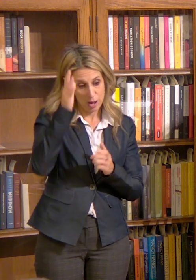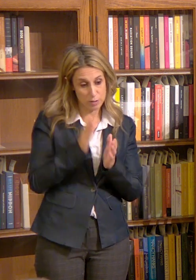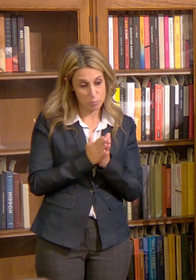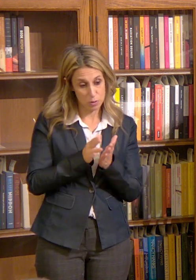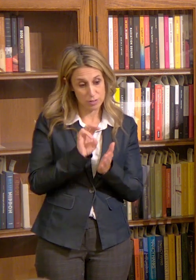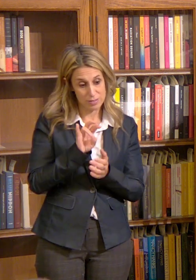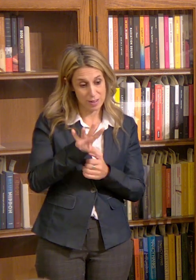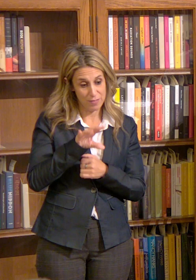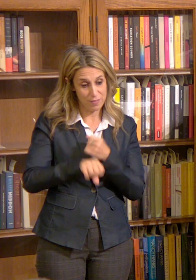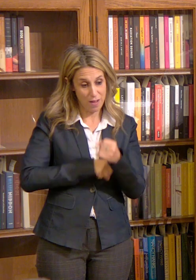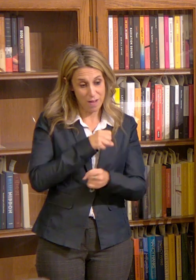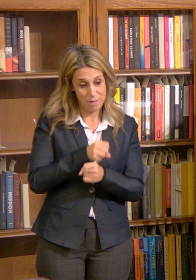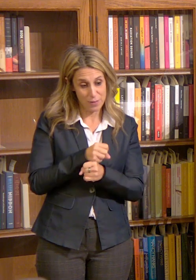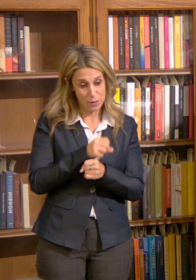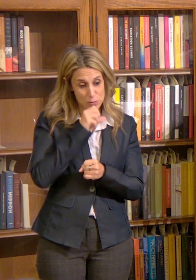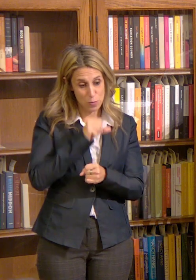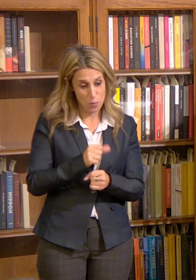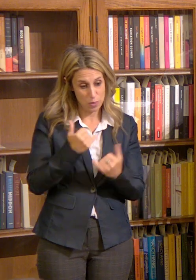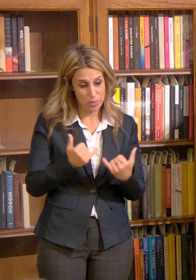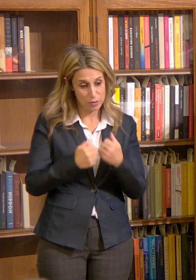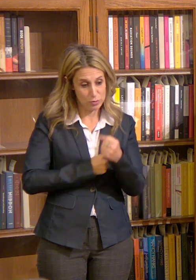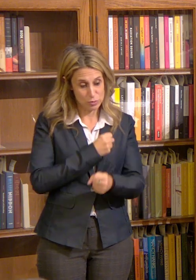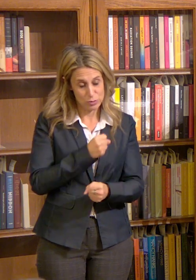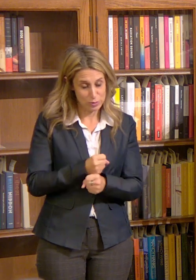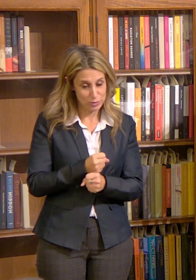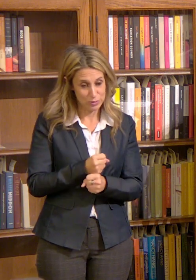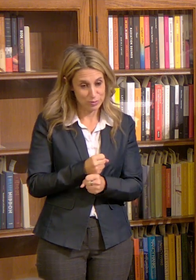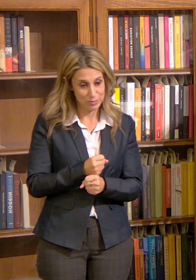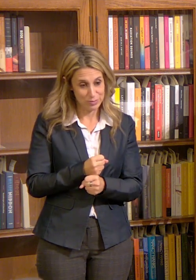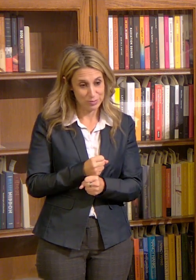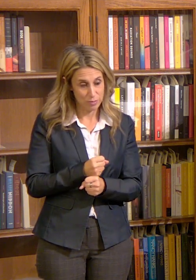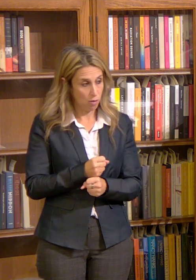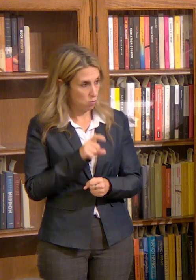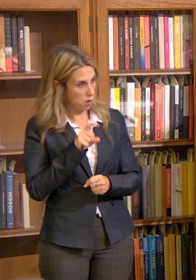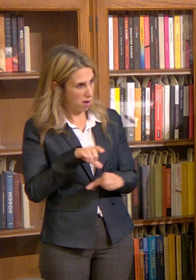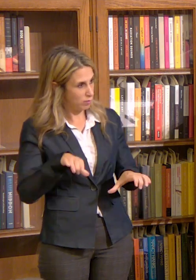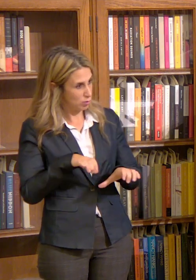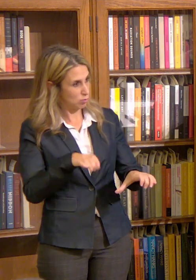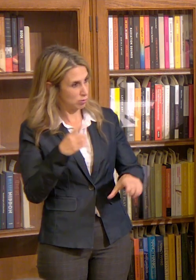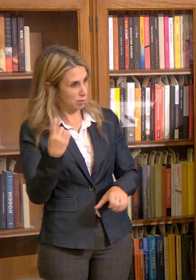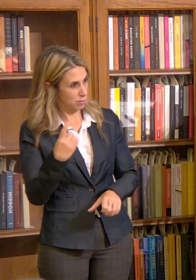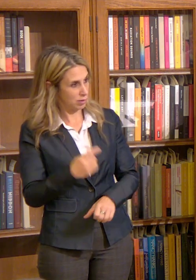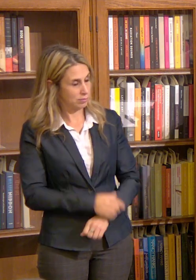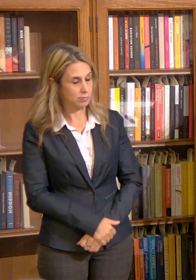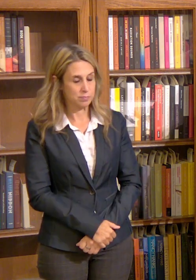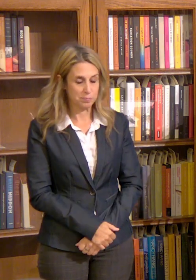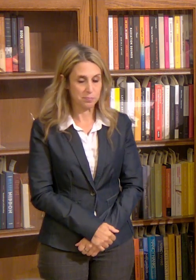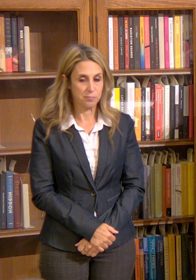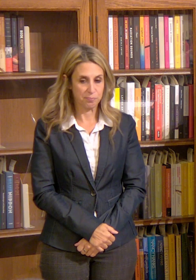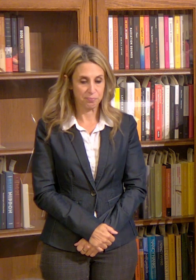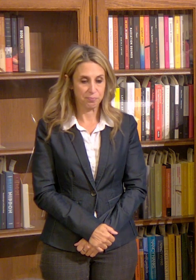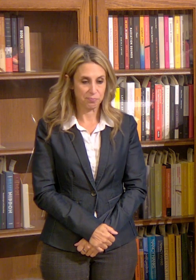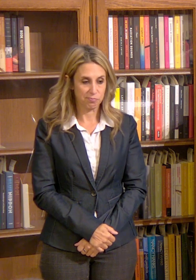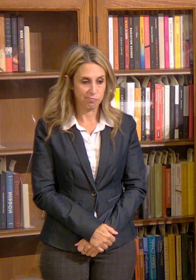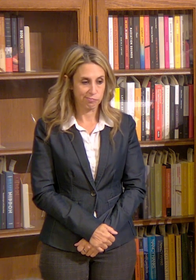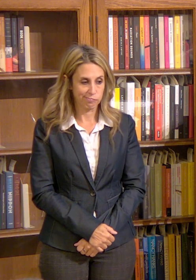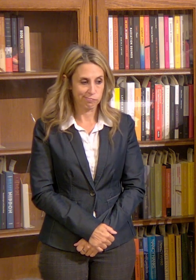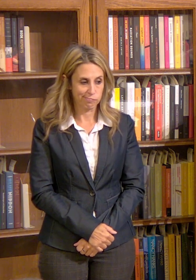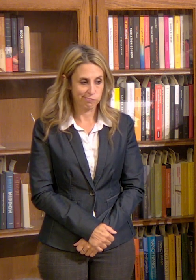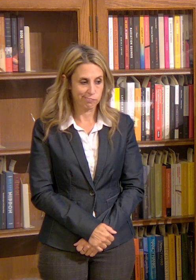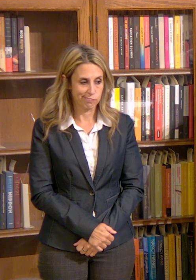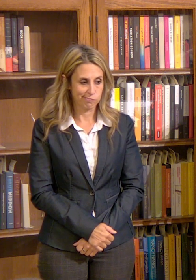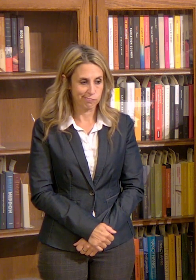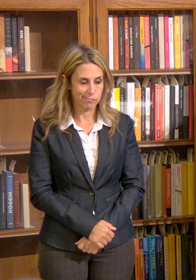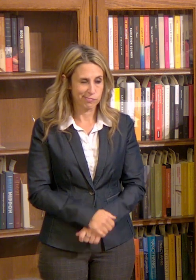75 years old this year it's said well we have to do something so the Stars didn't quite